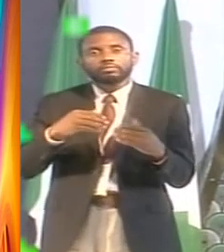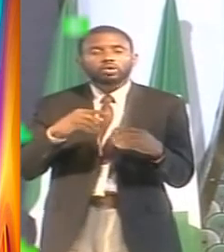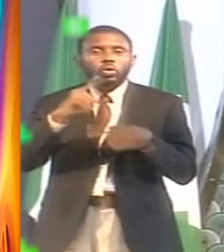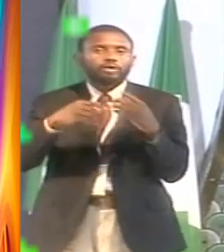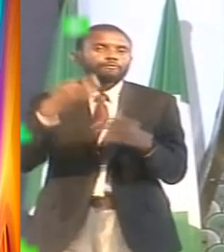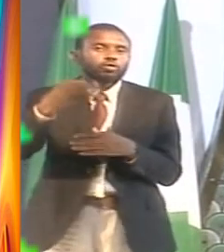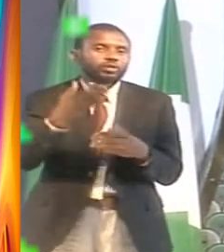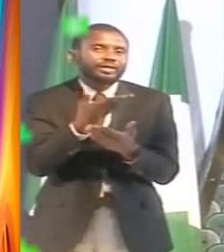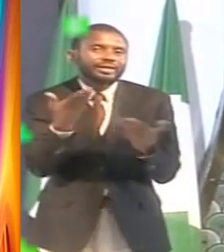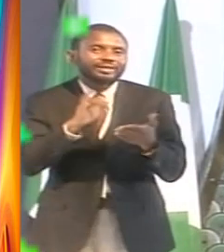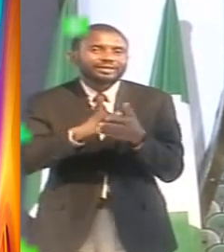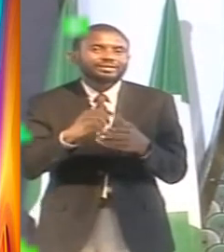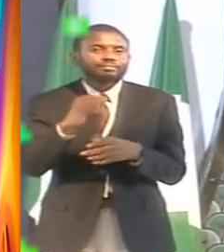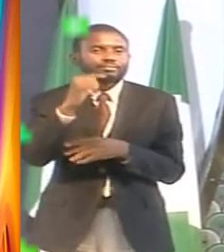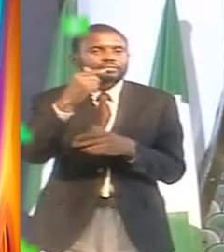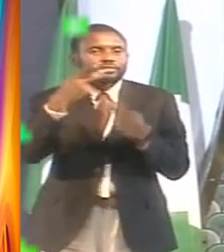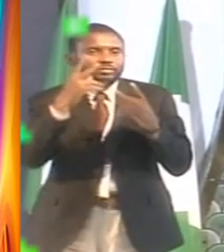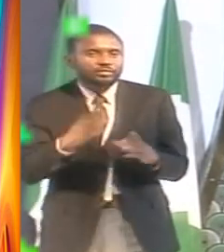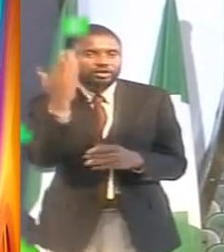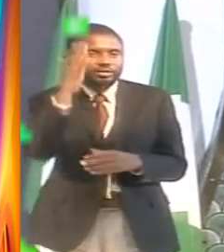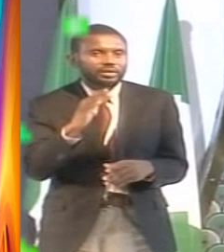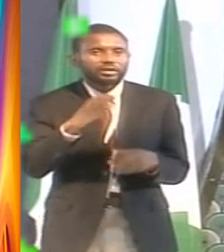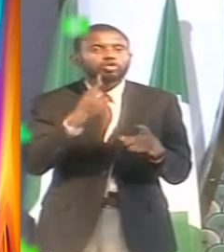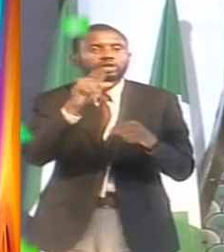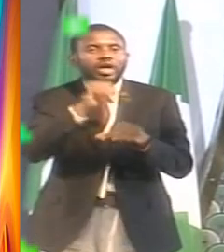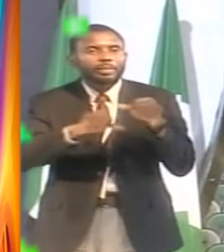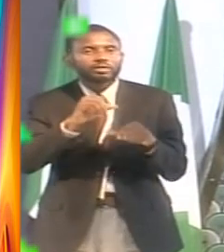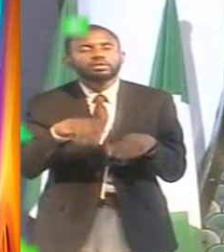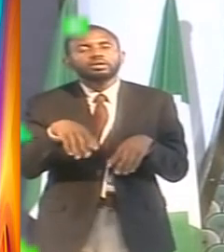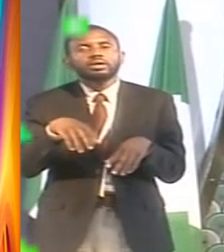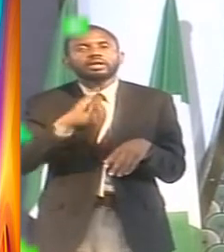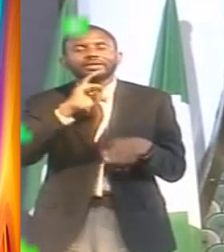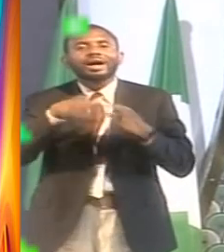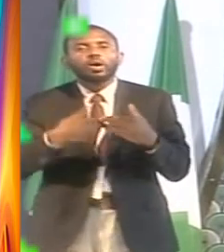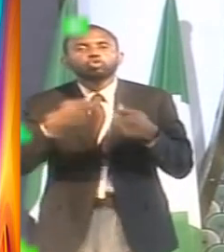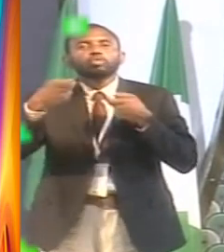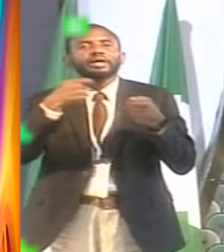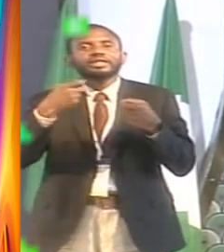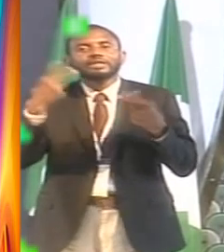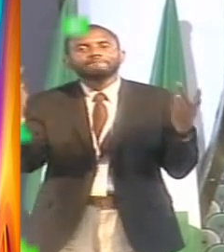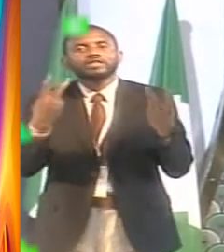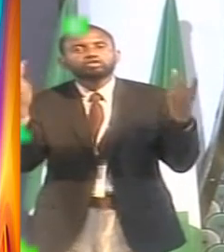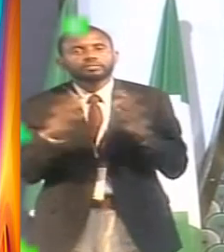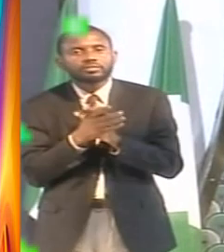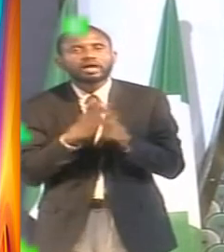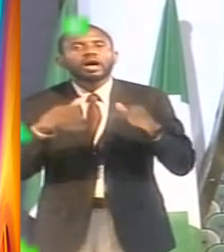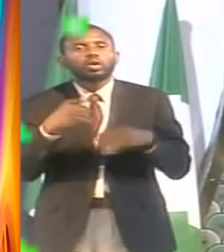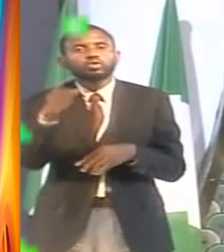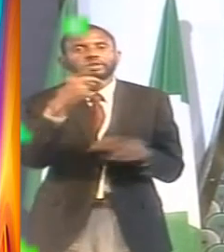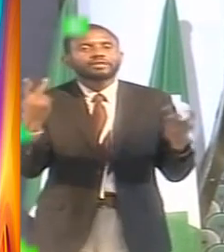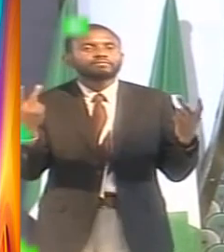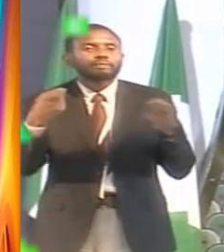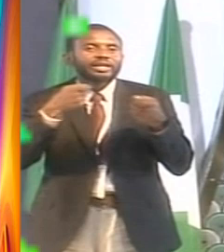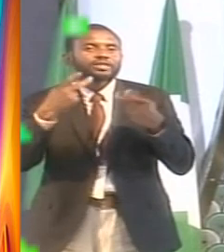guest speaker has spoken about most eloquently, that is, how do you manage victory? How do you manage victory? How